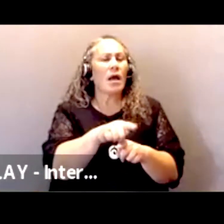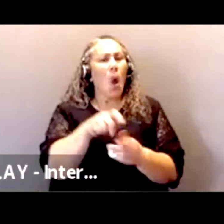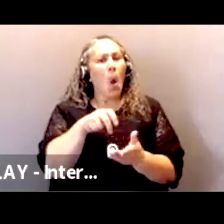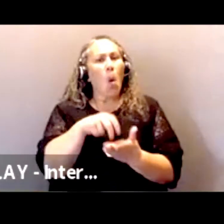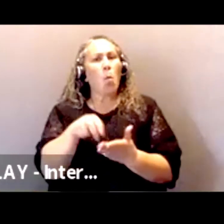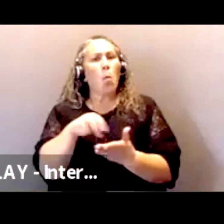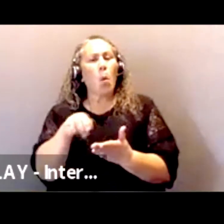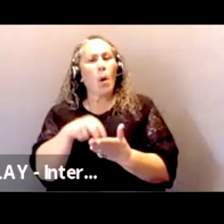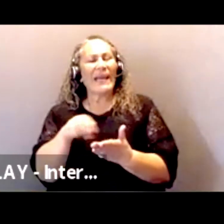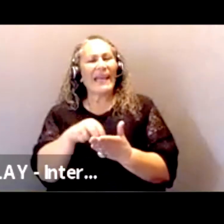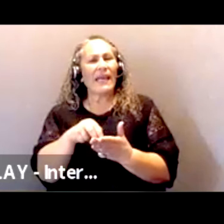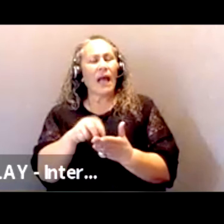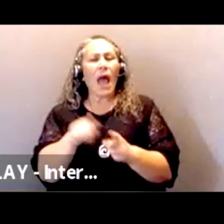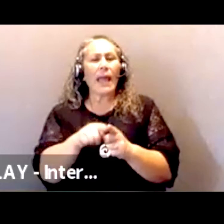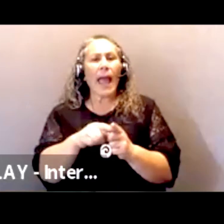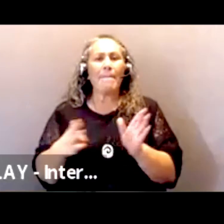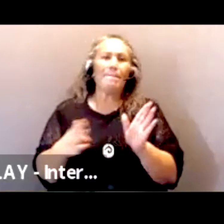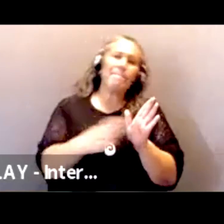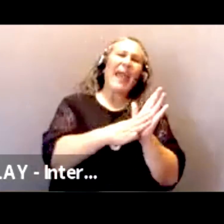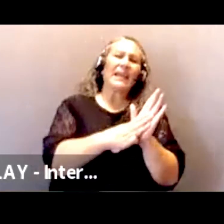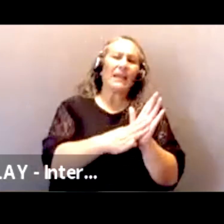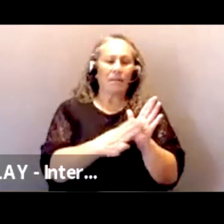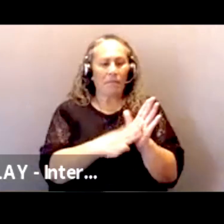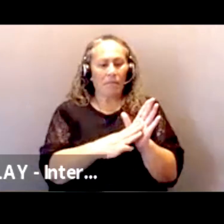make you magnetic? No.